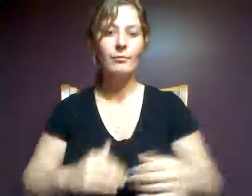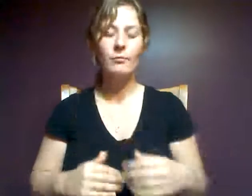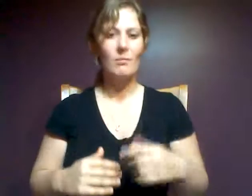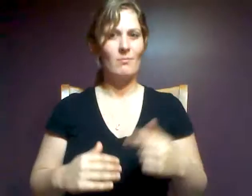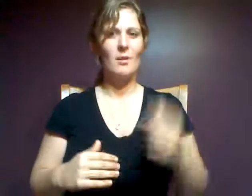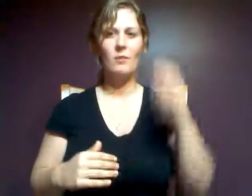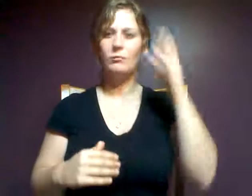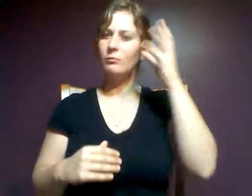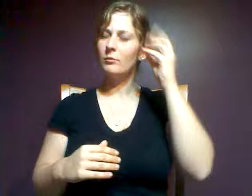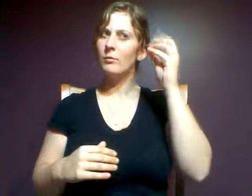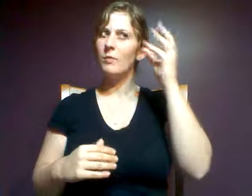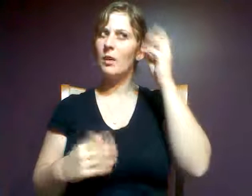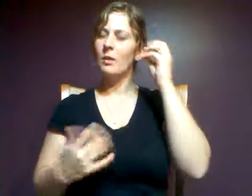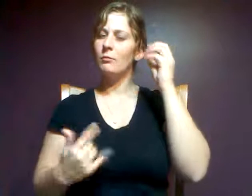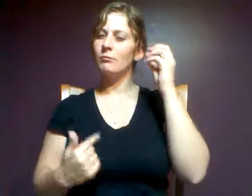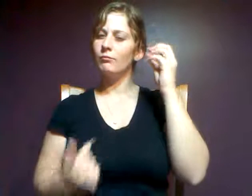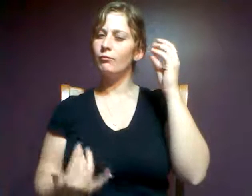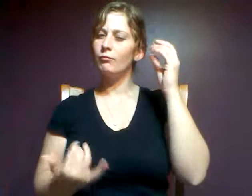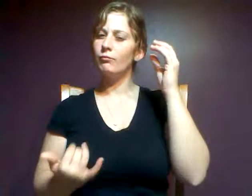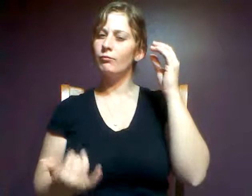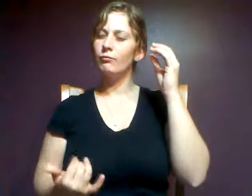way that we look? Because apparently we don't.